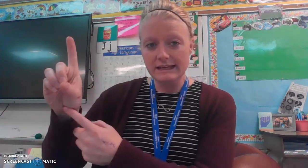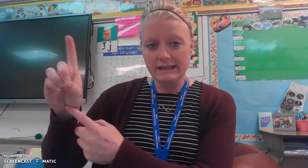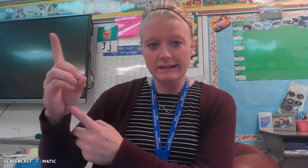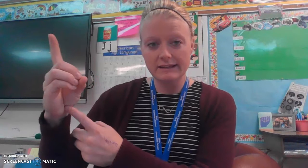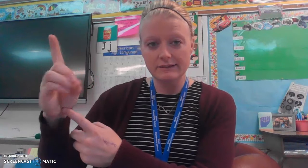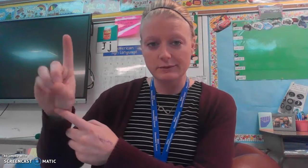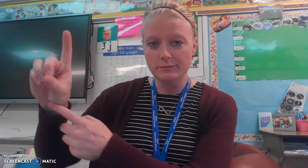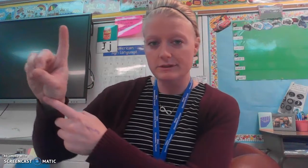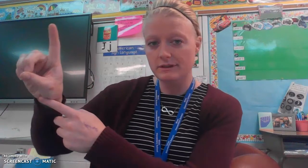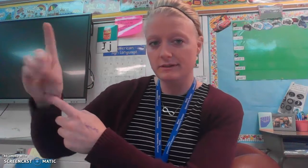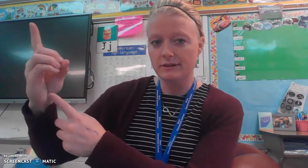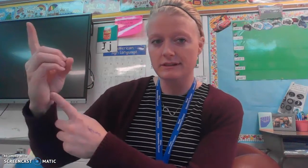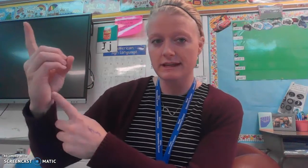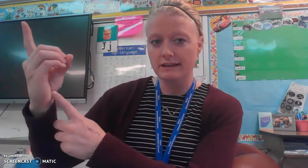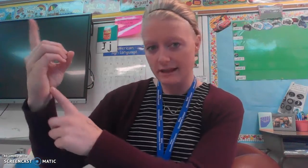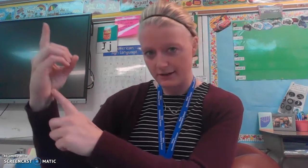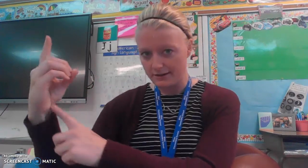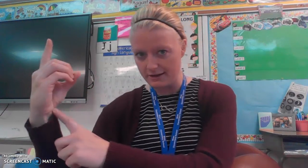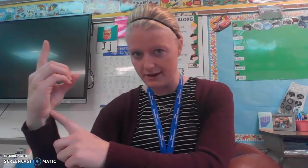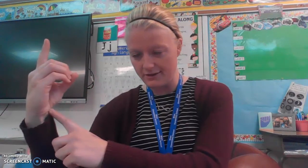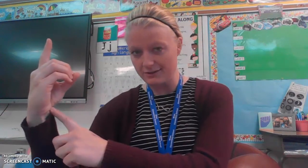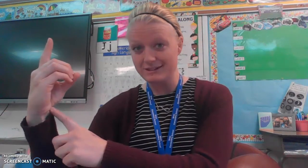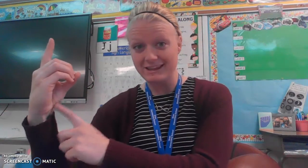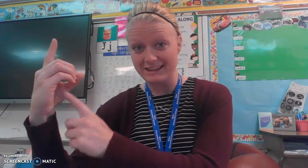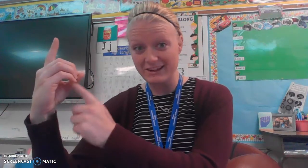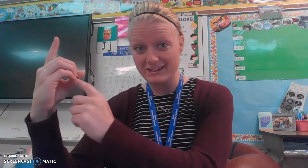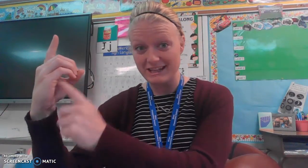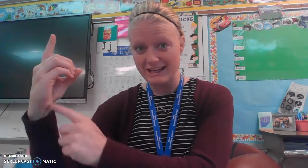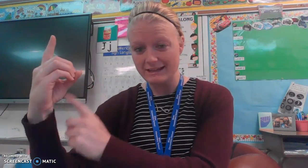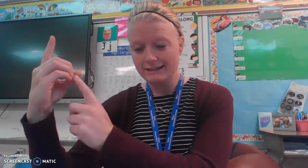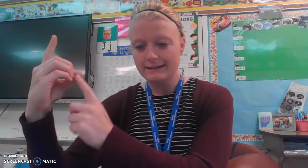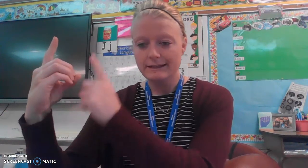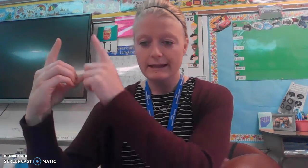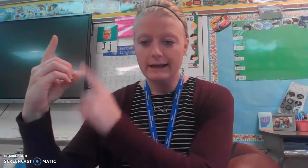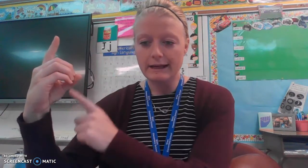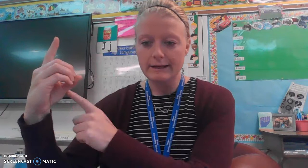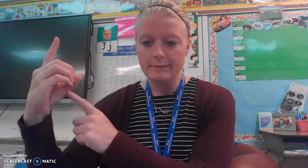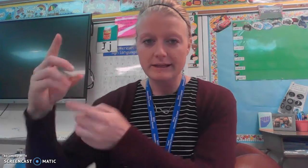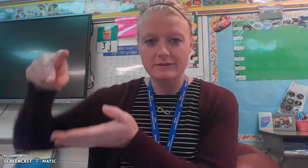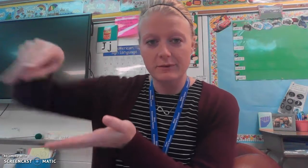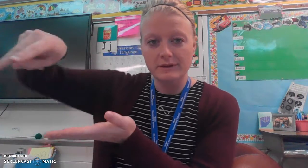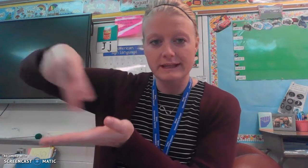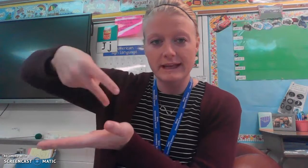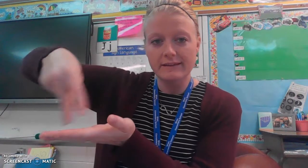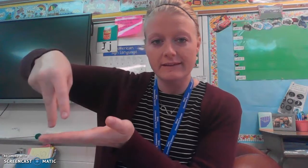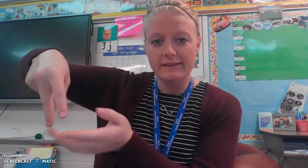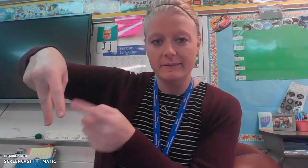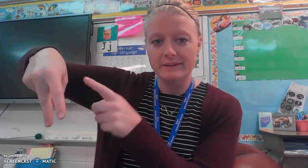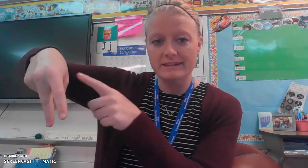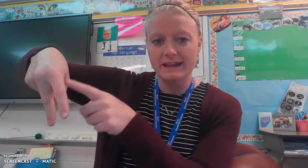D, oops, looks like the letter, there you go, looks like the letter D is for dance. This is like